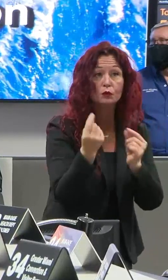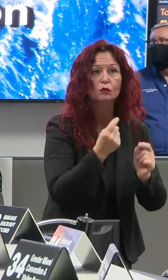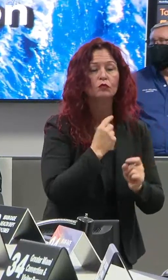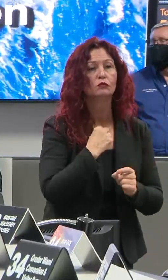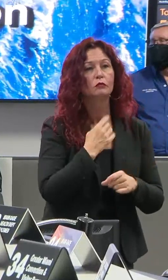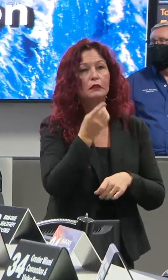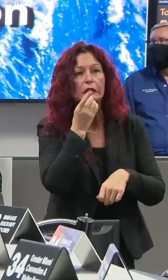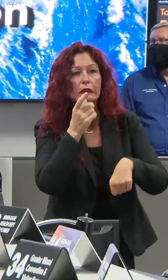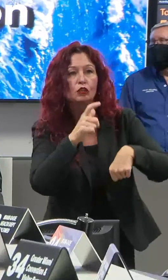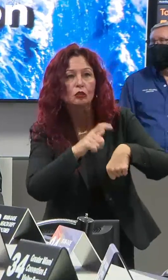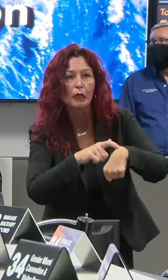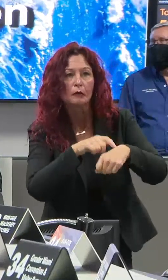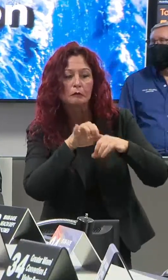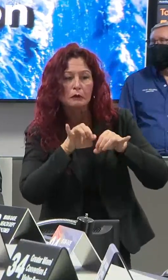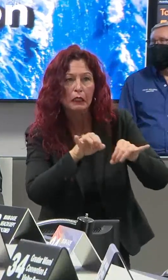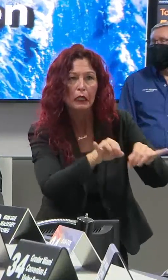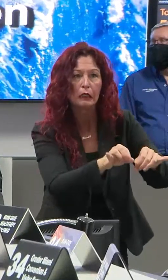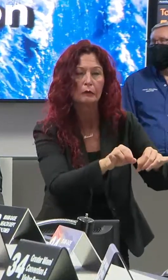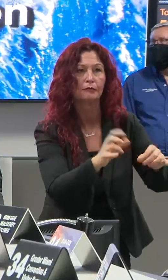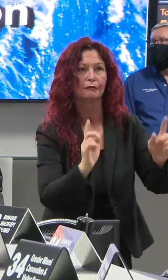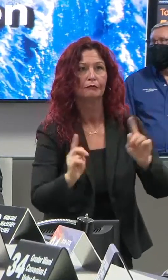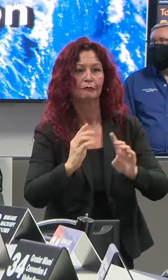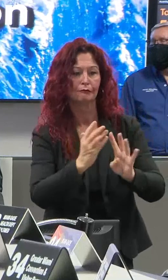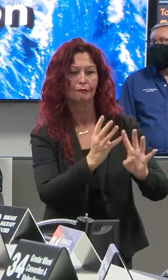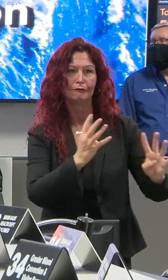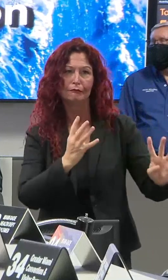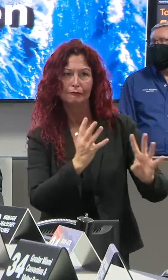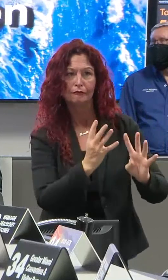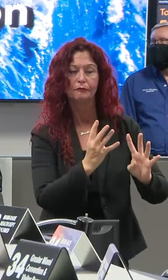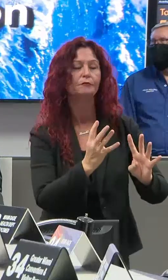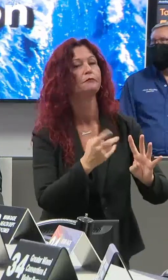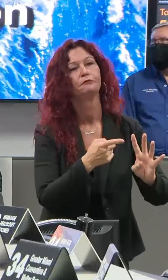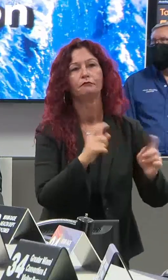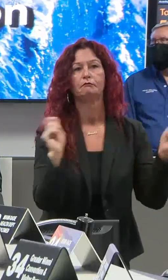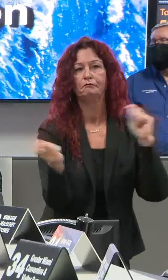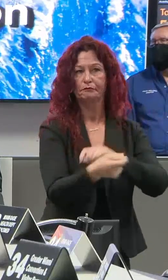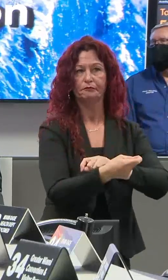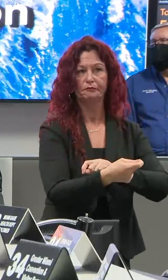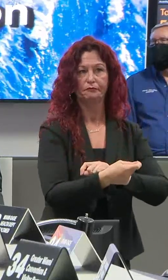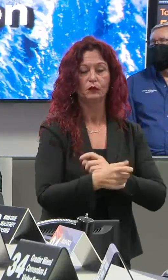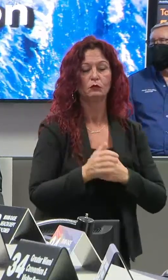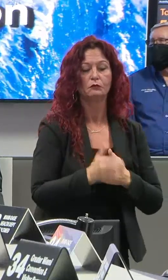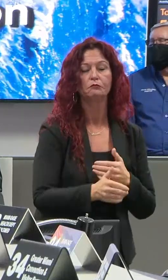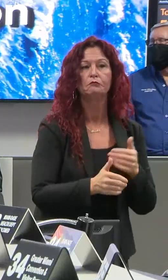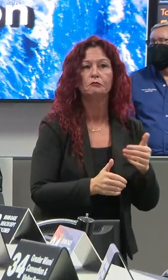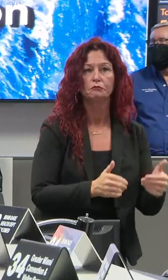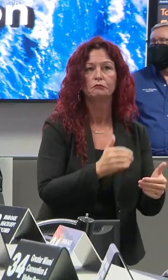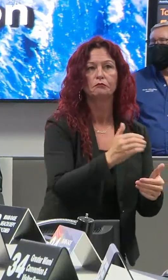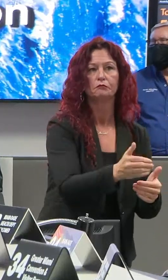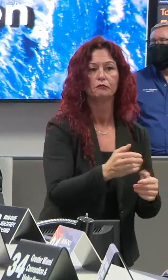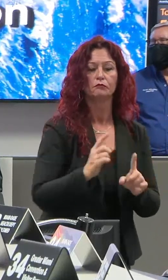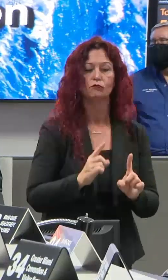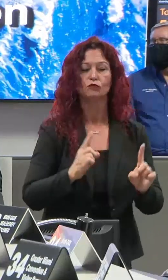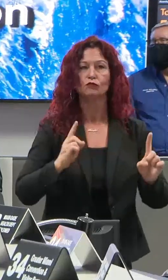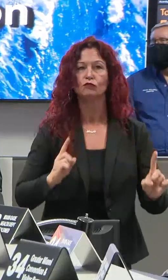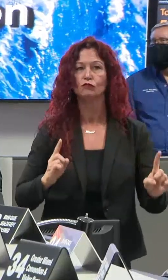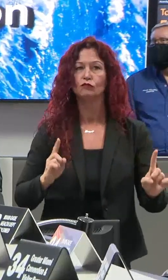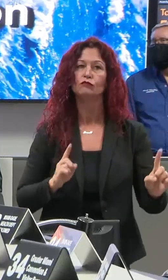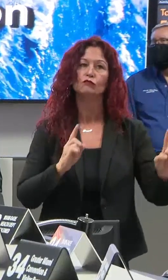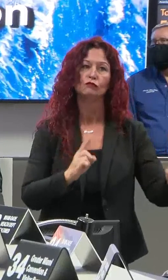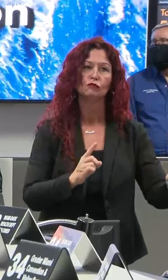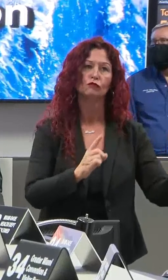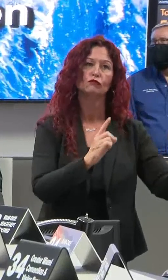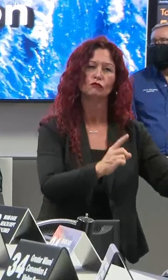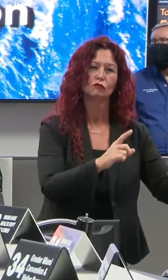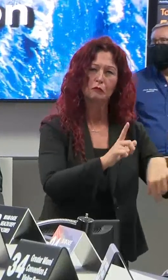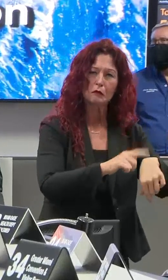be required to social distance. All of our COVID-19 precautions at our shelters are in line with recommendations by the Centers for Disease